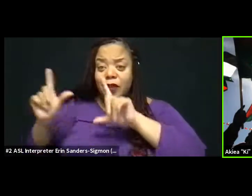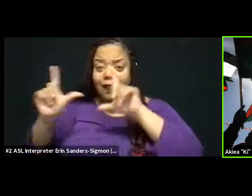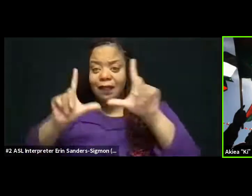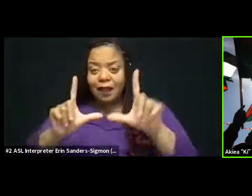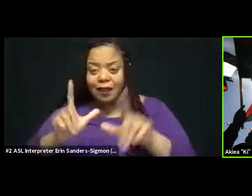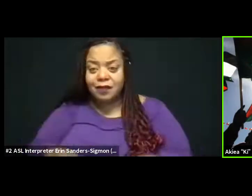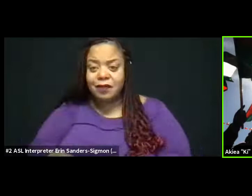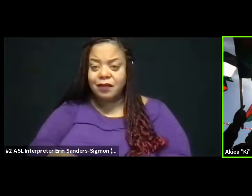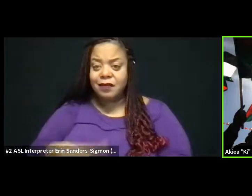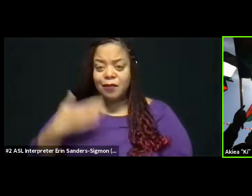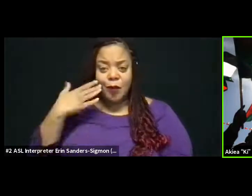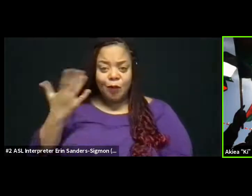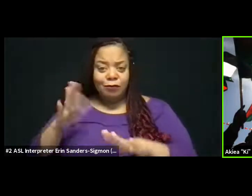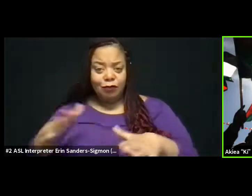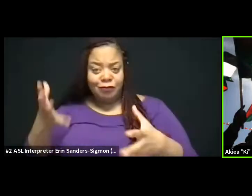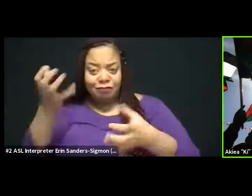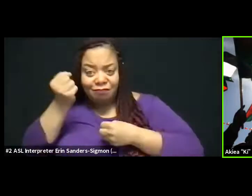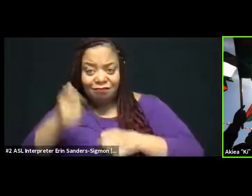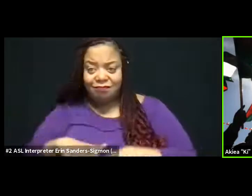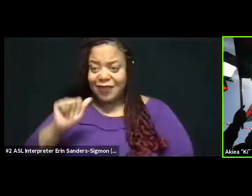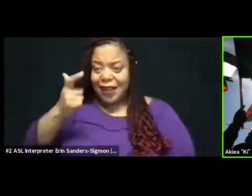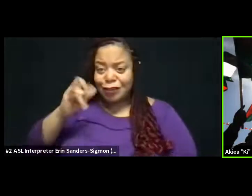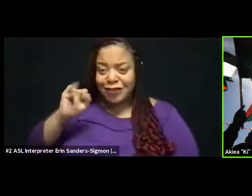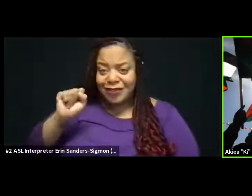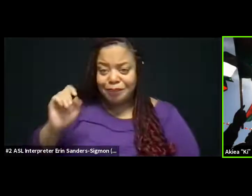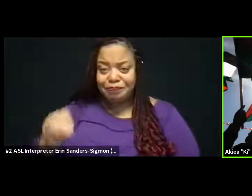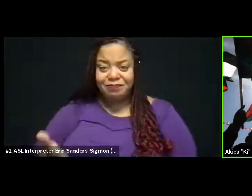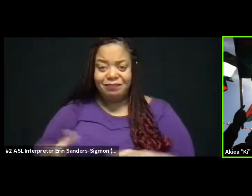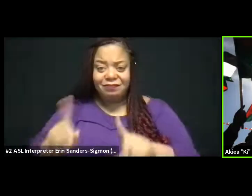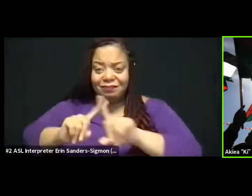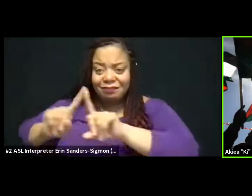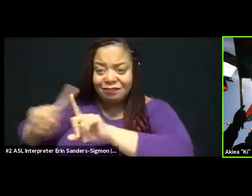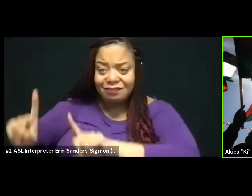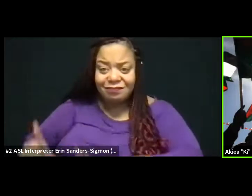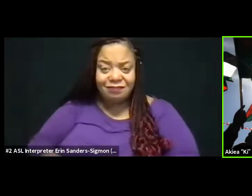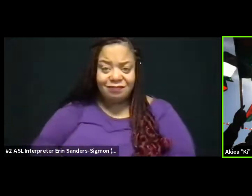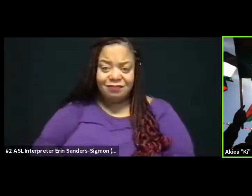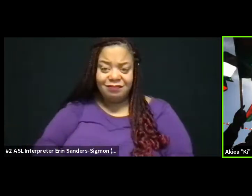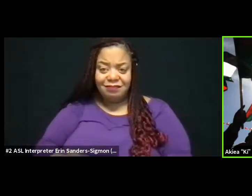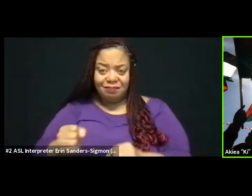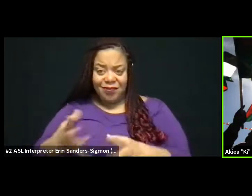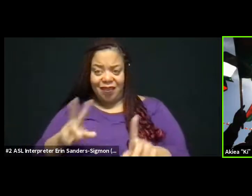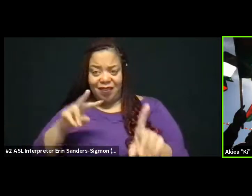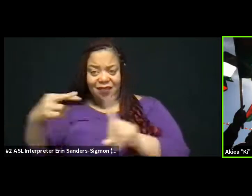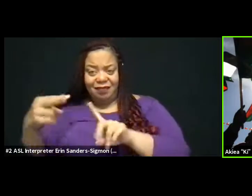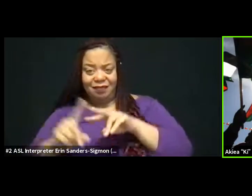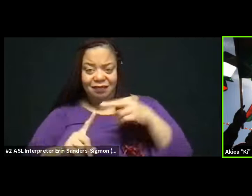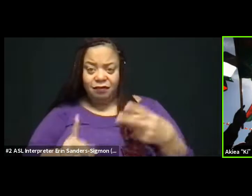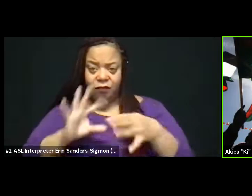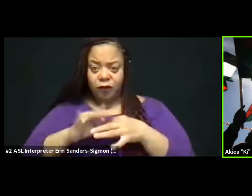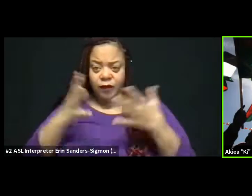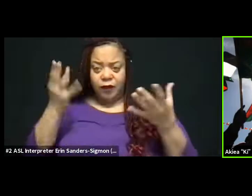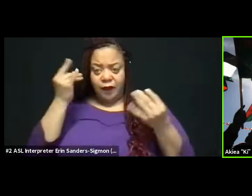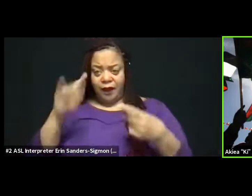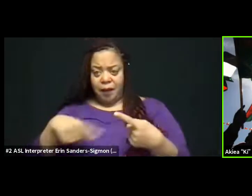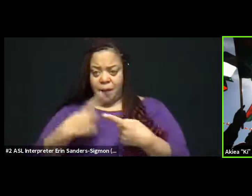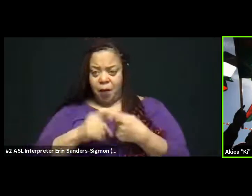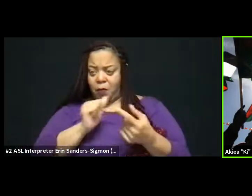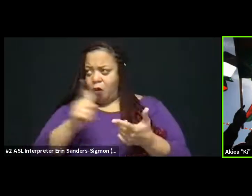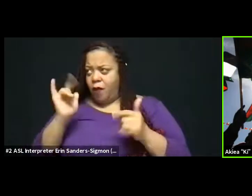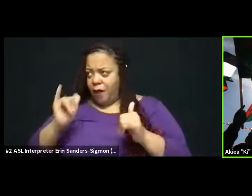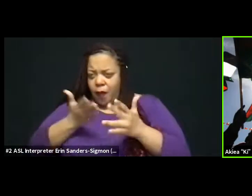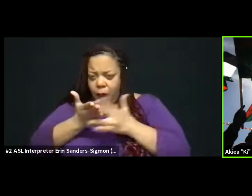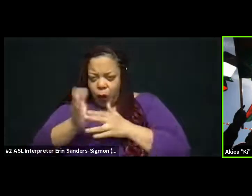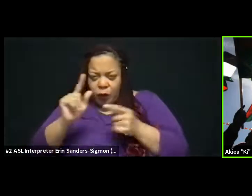I really want, if schooling is a place of dehumanization, which for me, that's how it feels,